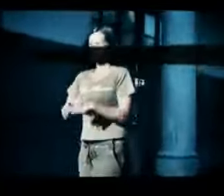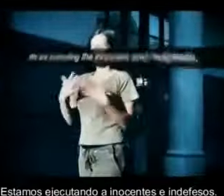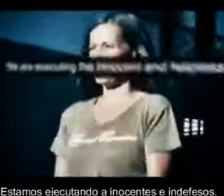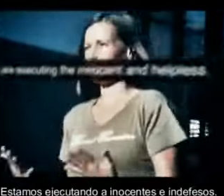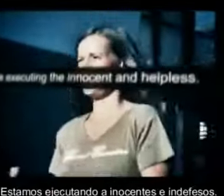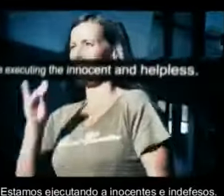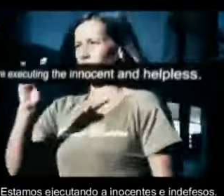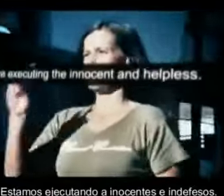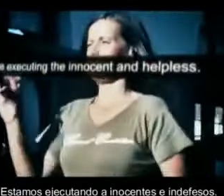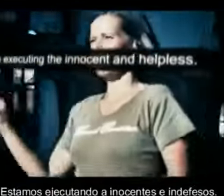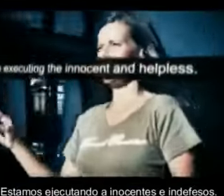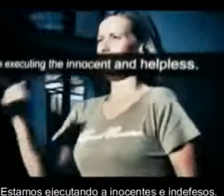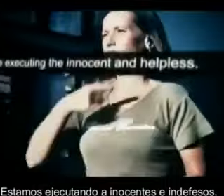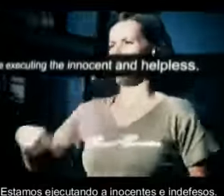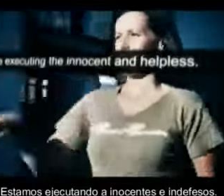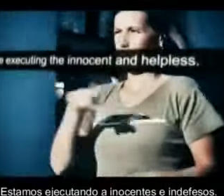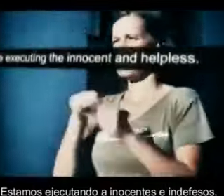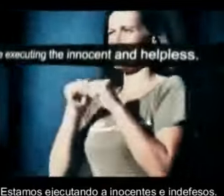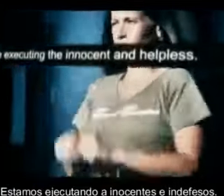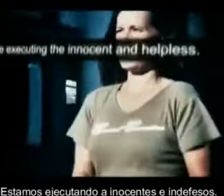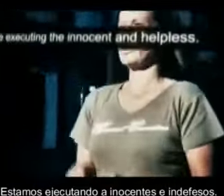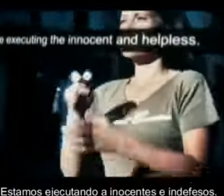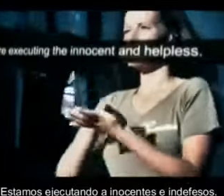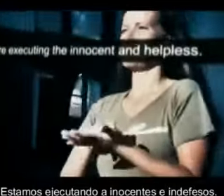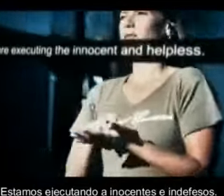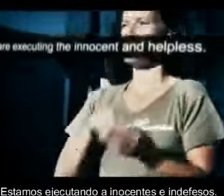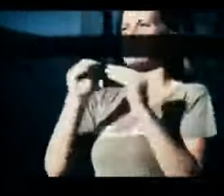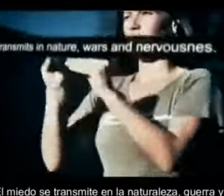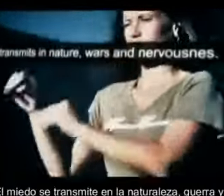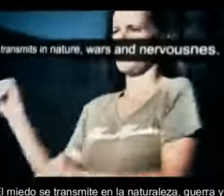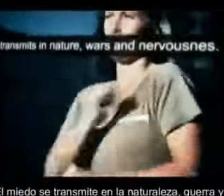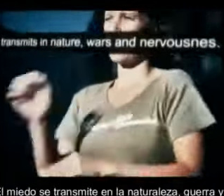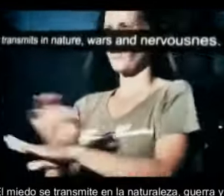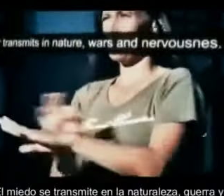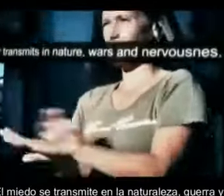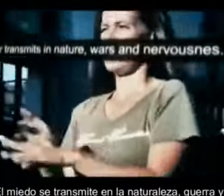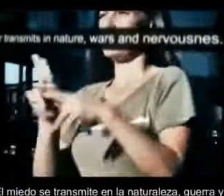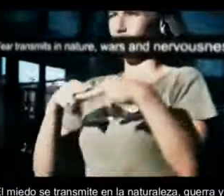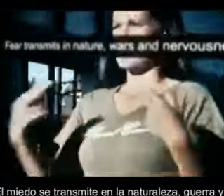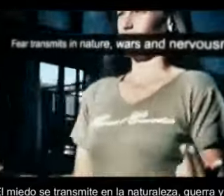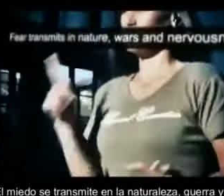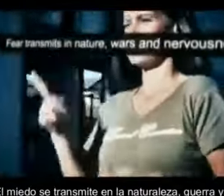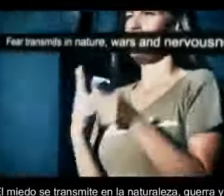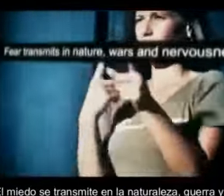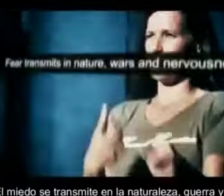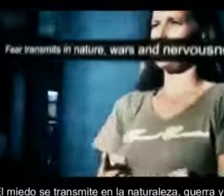We are executing the innocent and helpless. Fear transmits in nature worse and